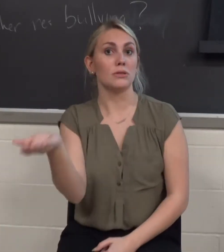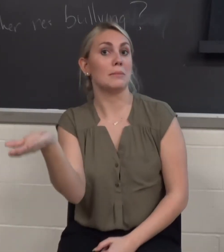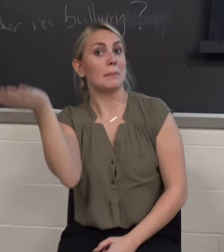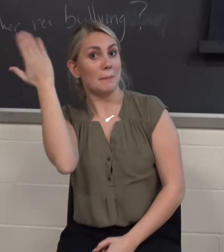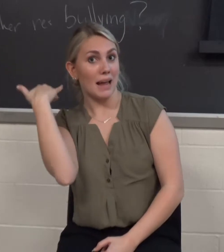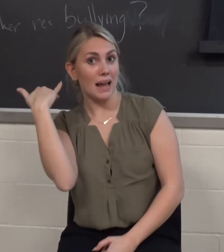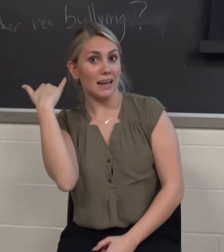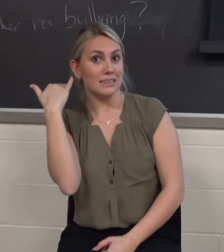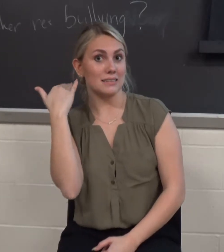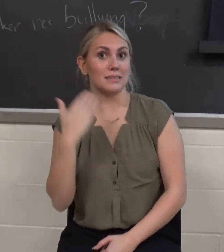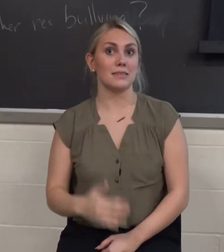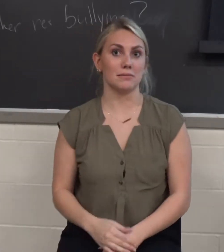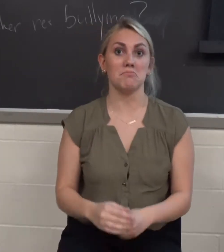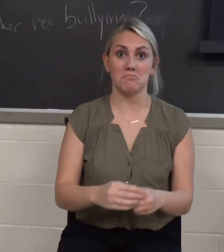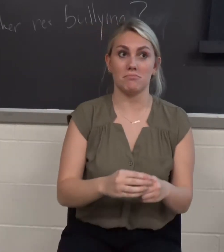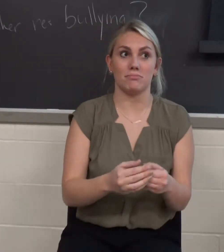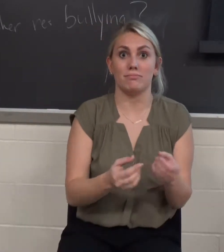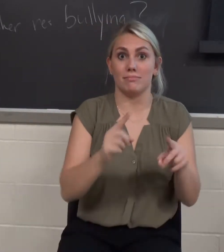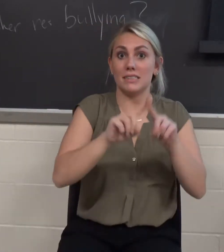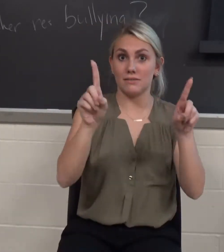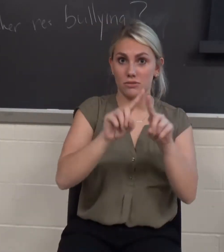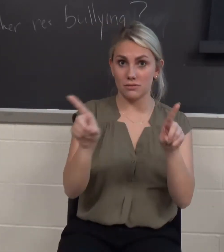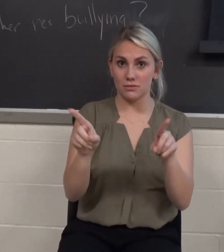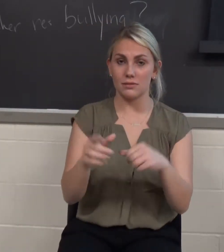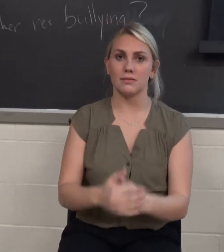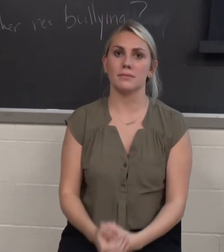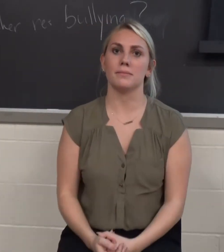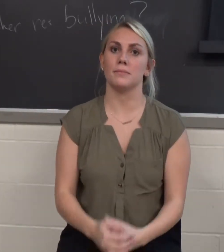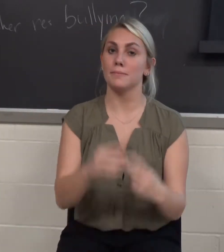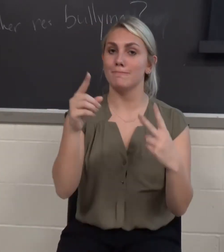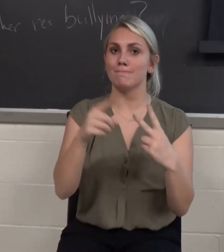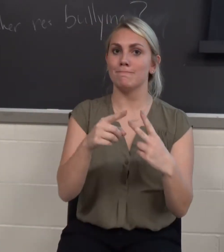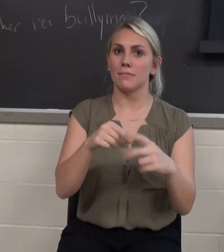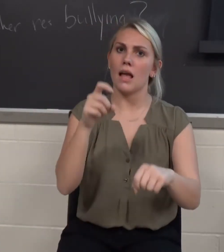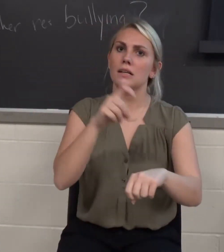makes a difference. And also time of day.